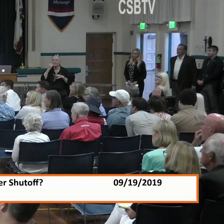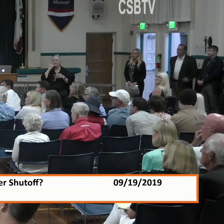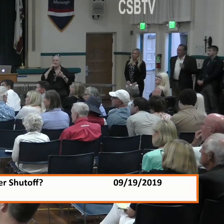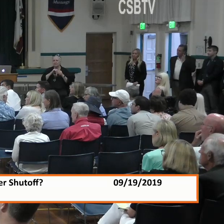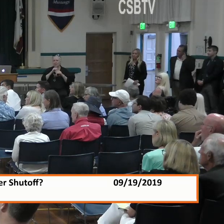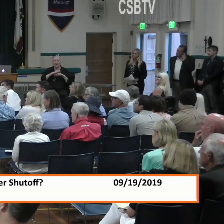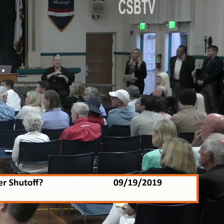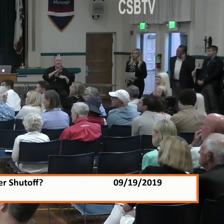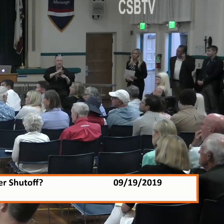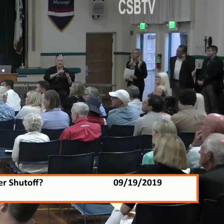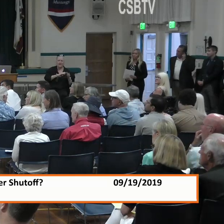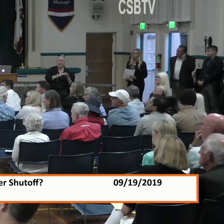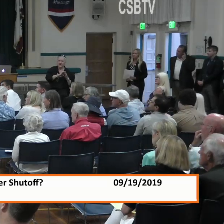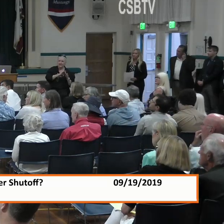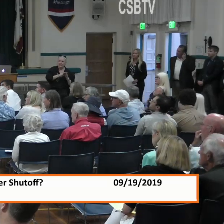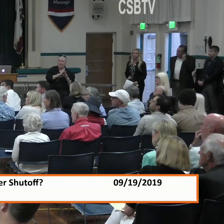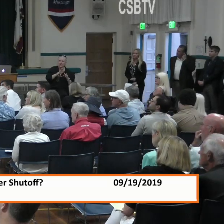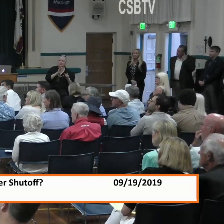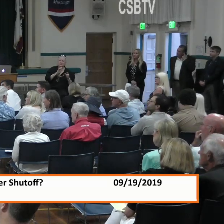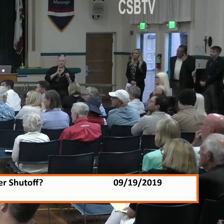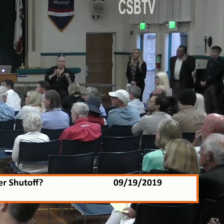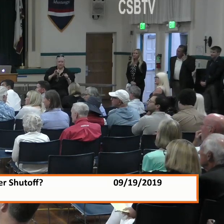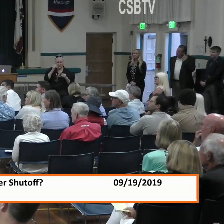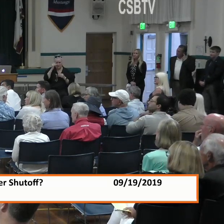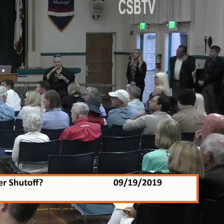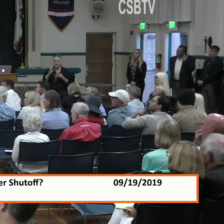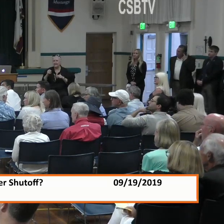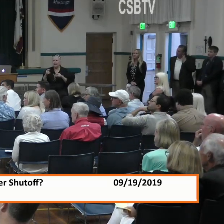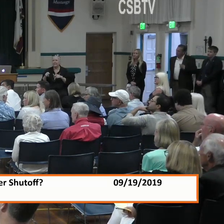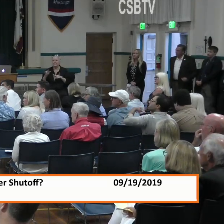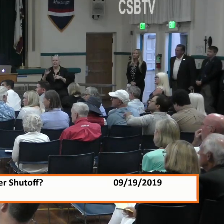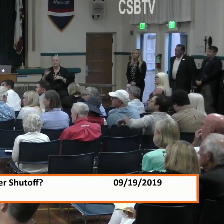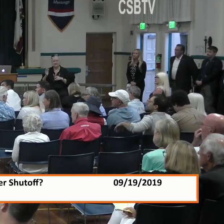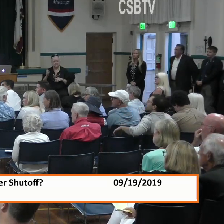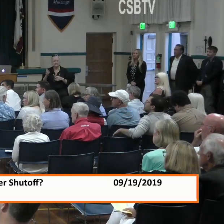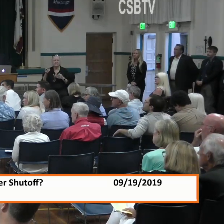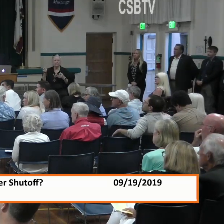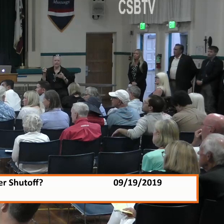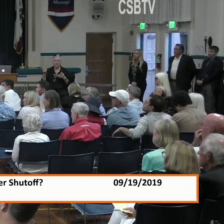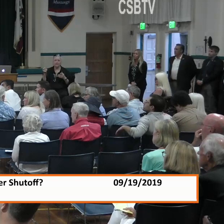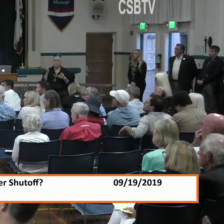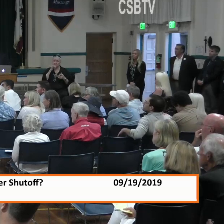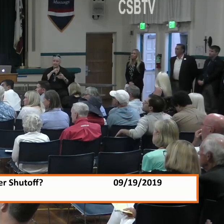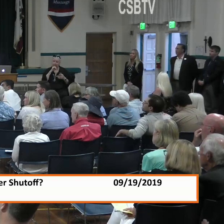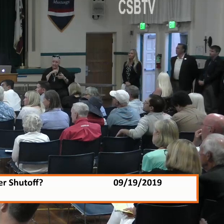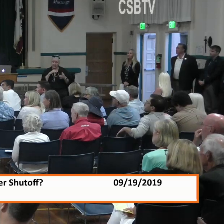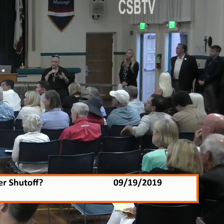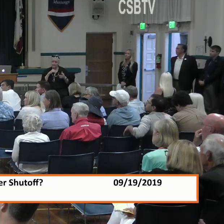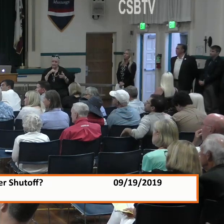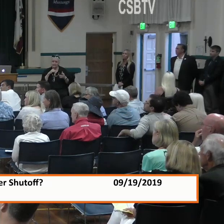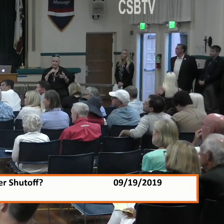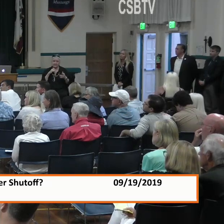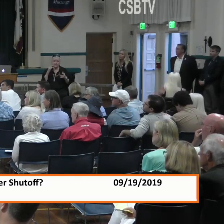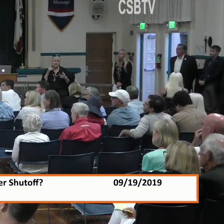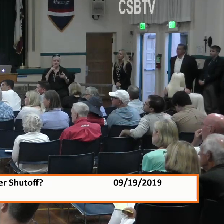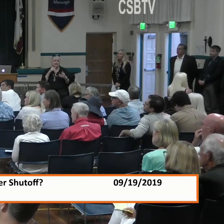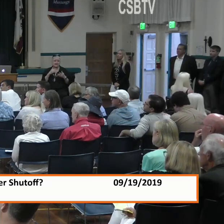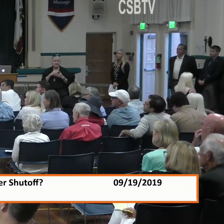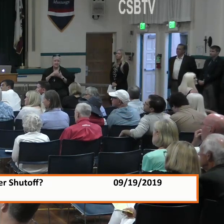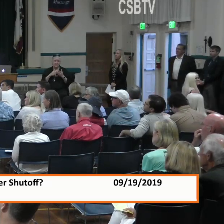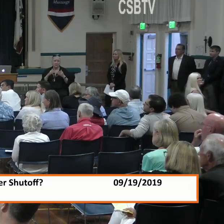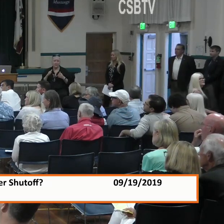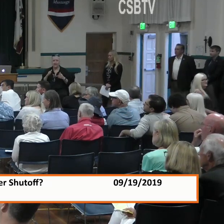on their account so that you can also be notified. That seems a little bit silly. Isn't there some way